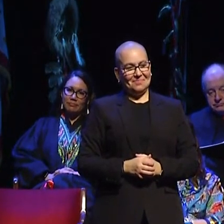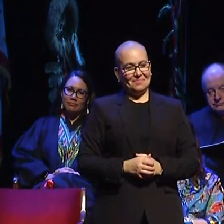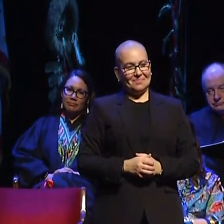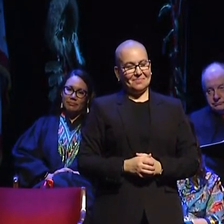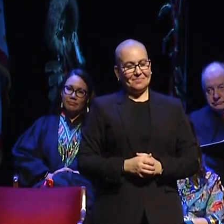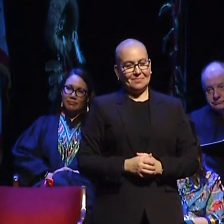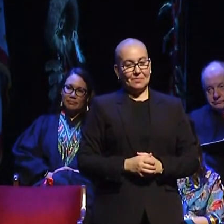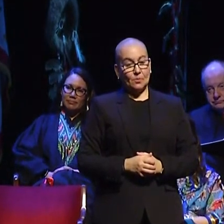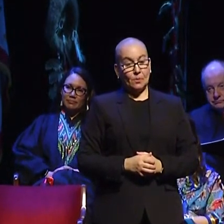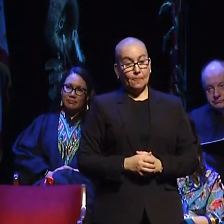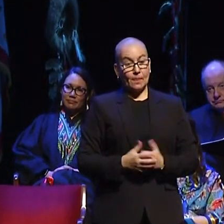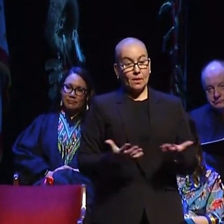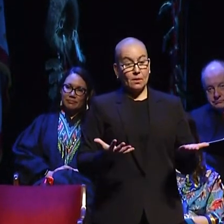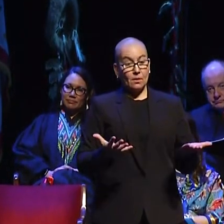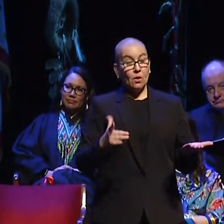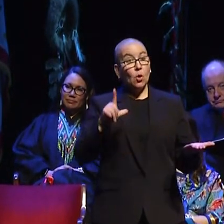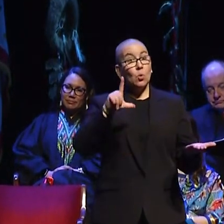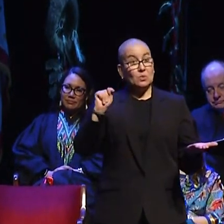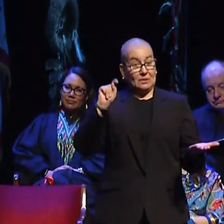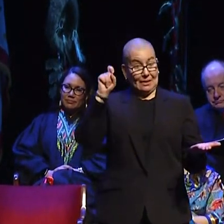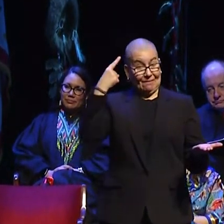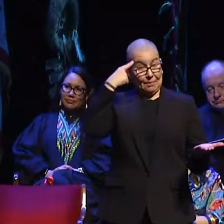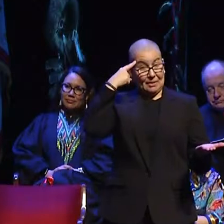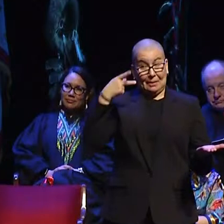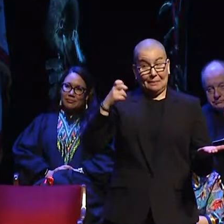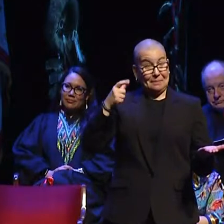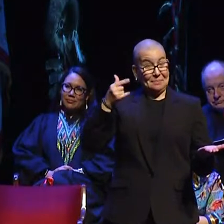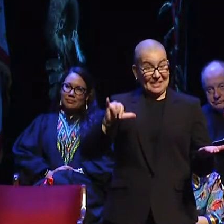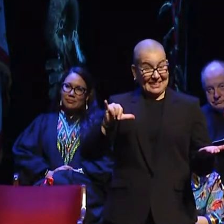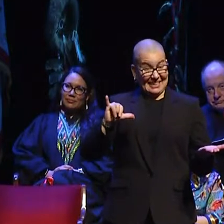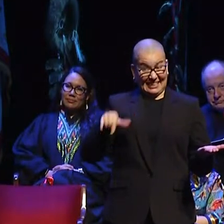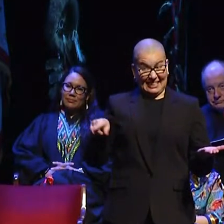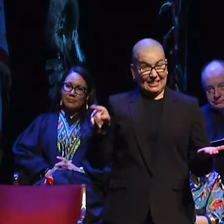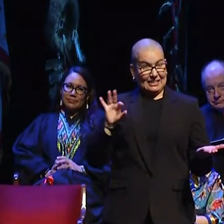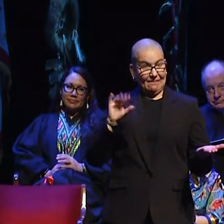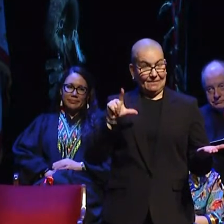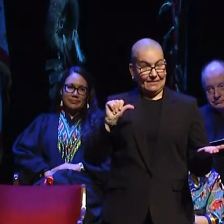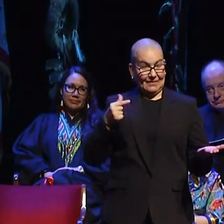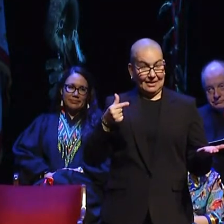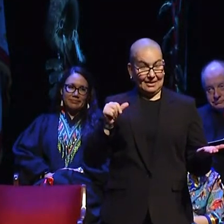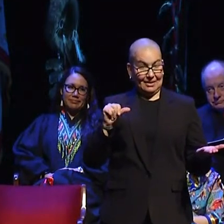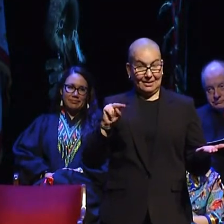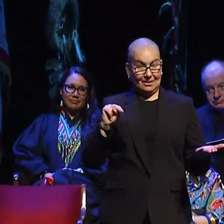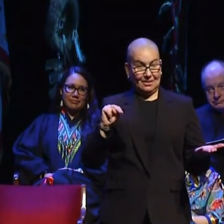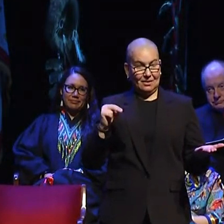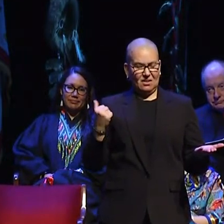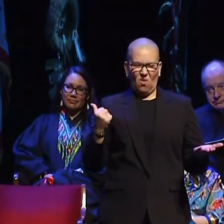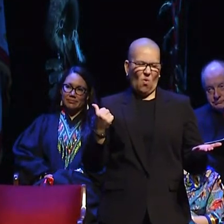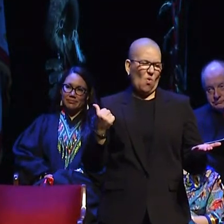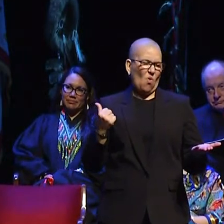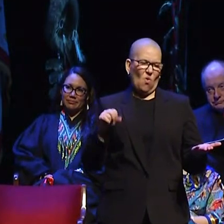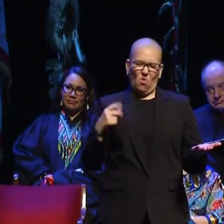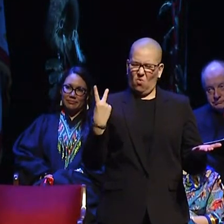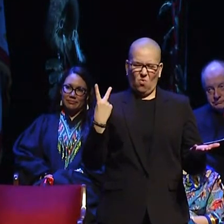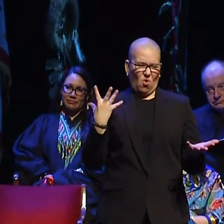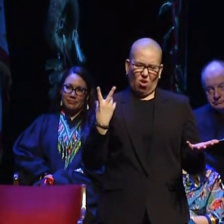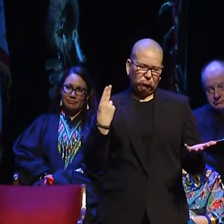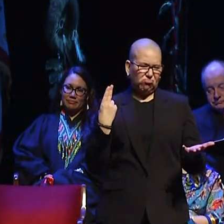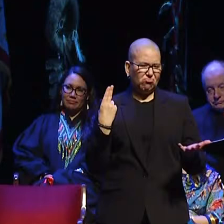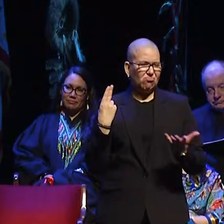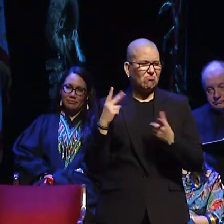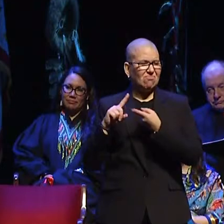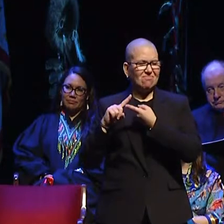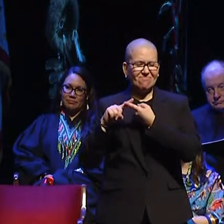And to Lieutenant Governor Flanagan, it's pretty obvious we're a team. We were friends long before we did this work. Some of you know the story